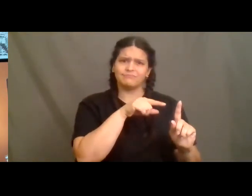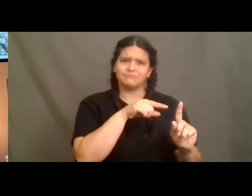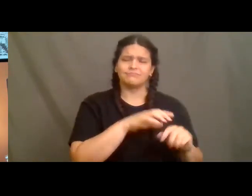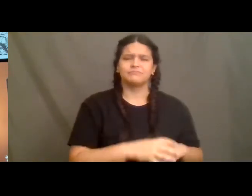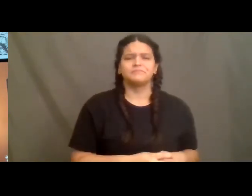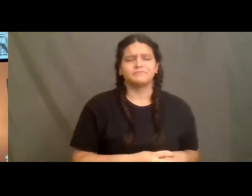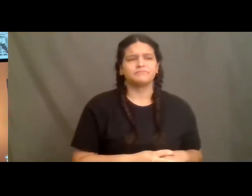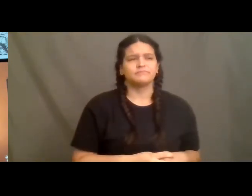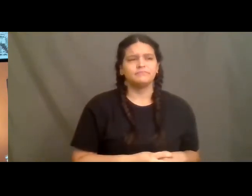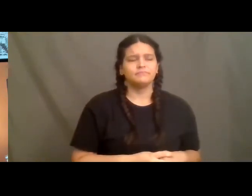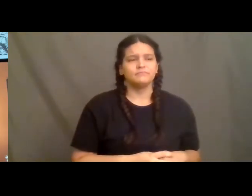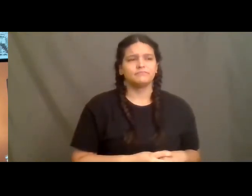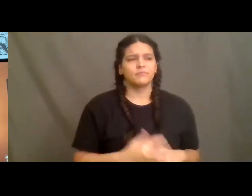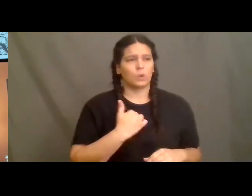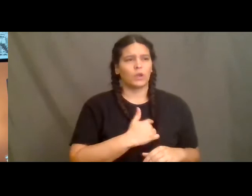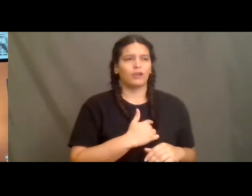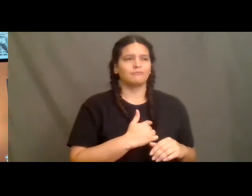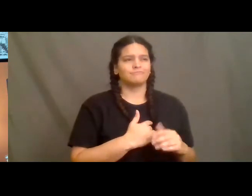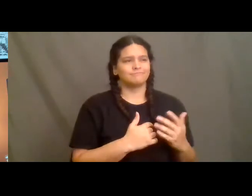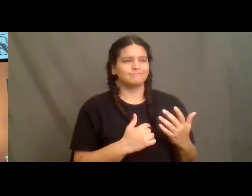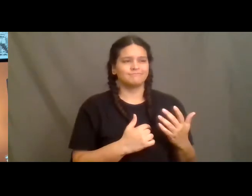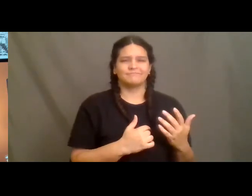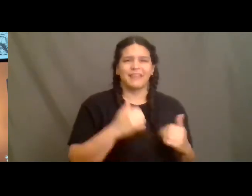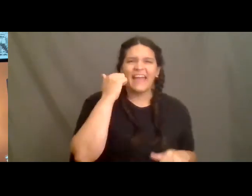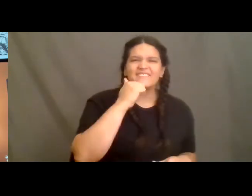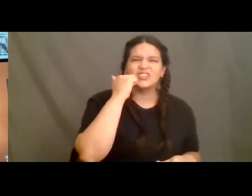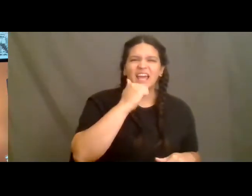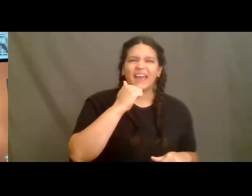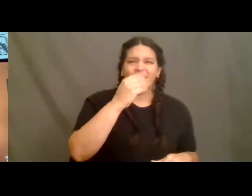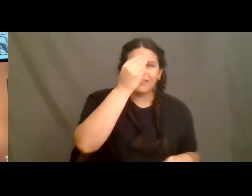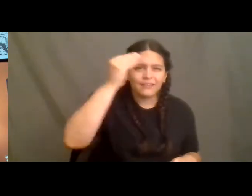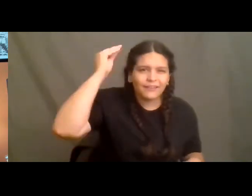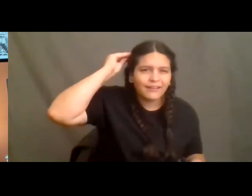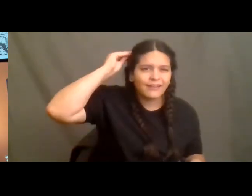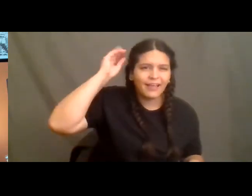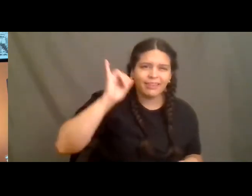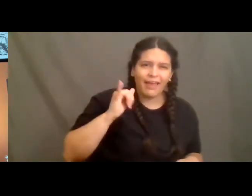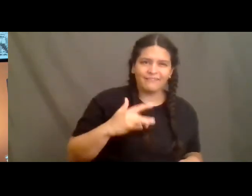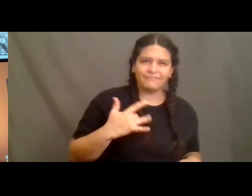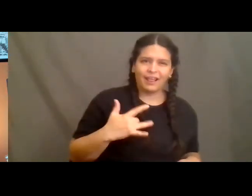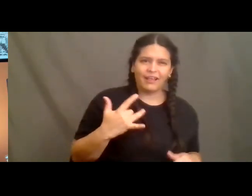you know, to that we operate on a day-to-day basis, and knowing that, you know,